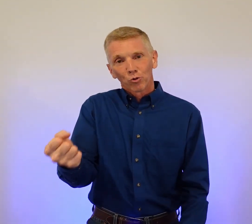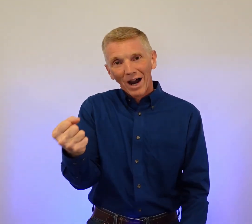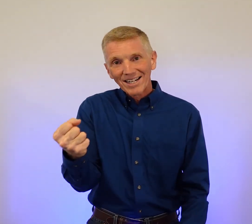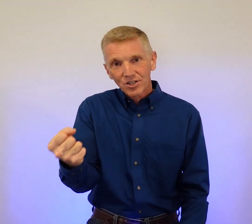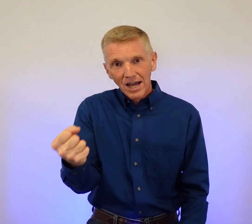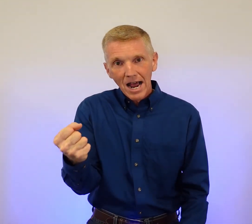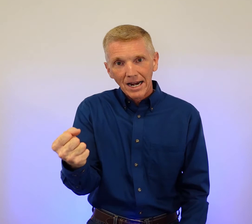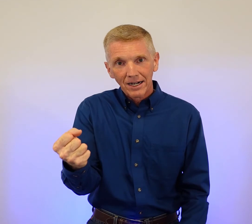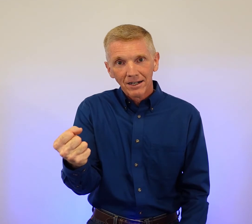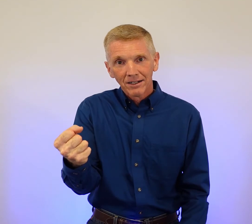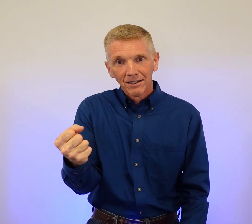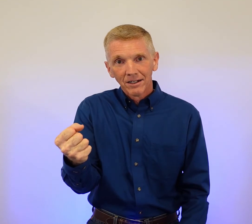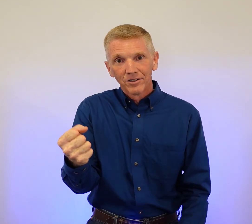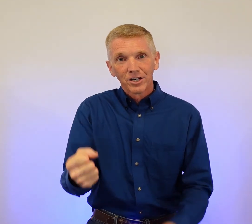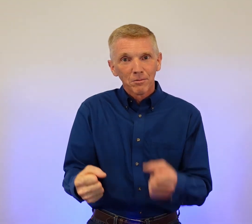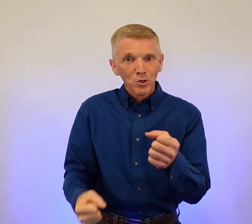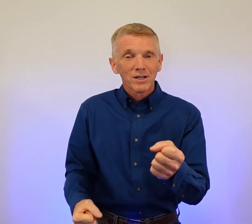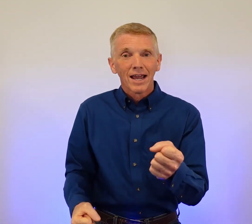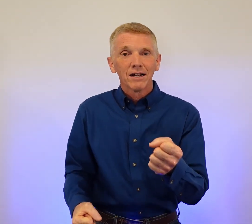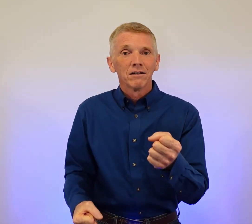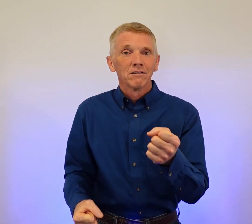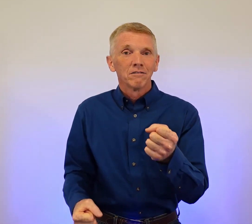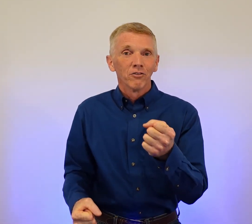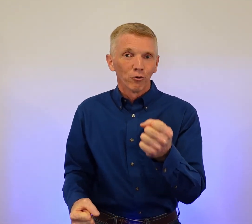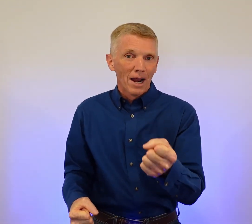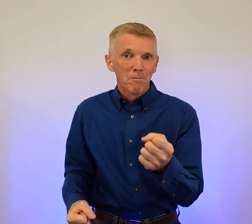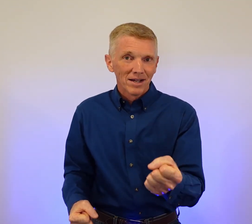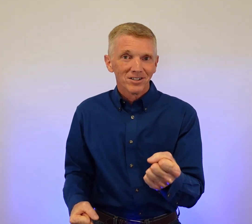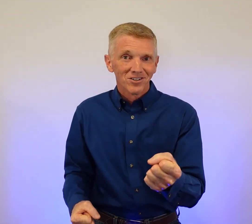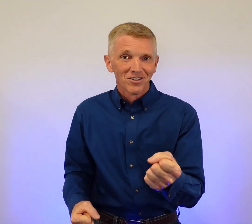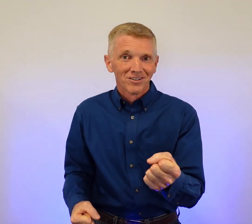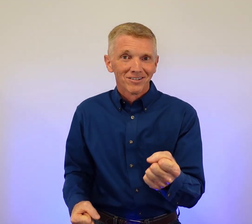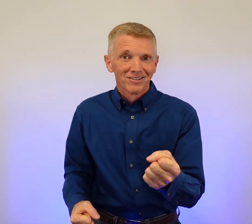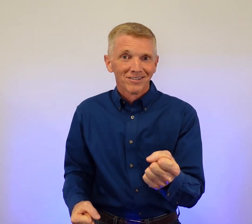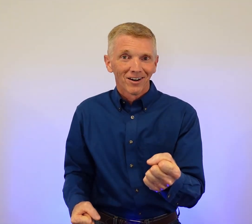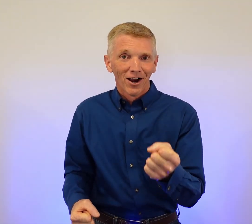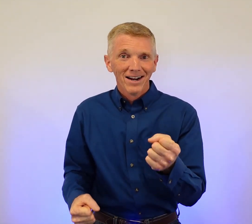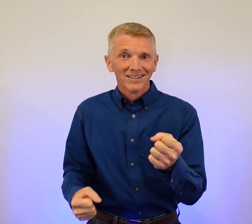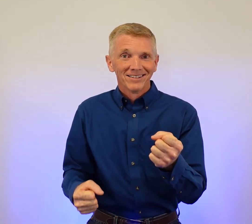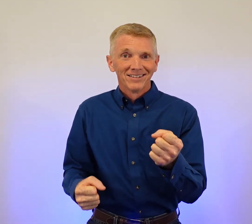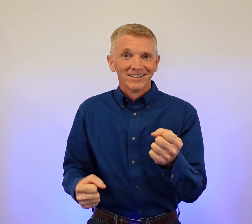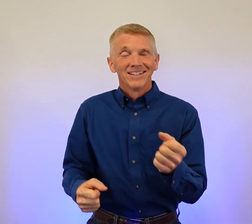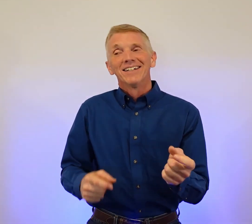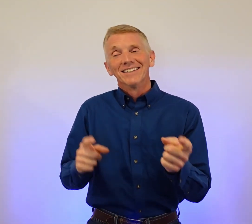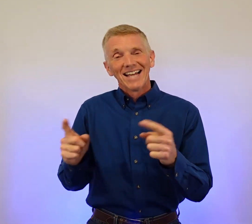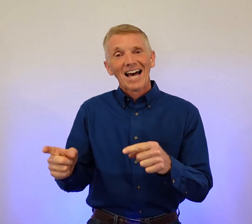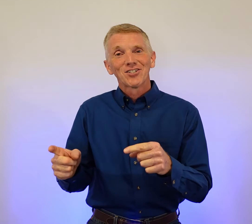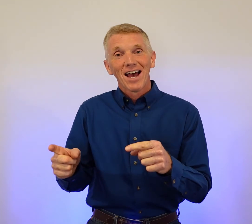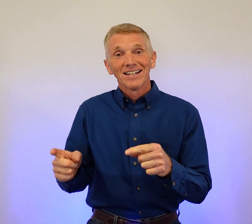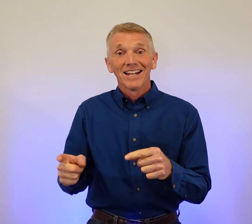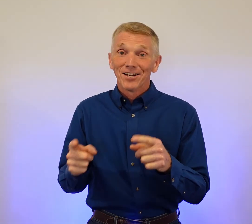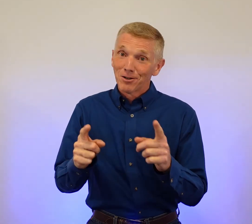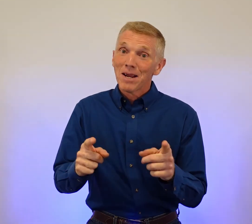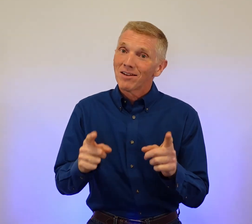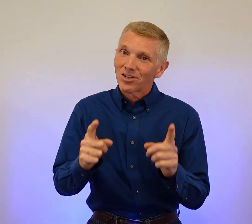right sign to communicate the right message. All right? Last setting, and to me the tough